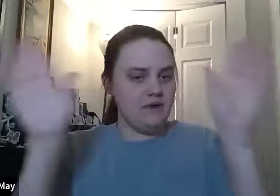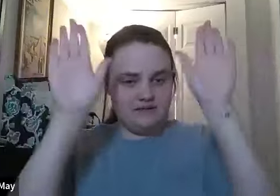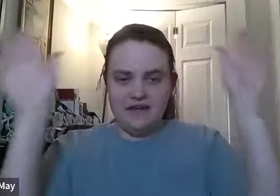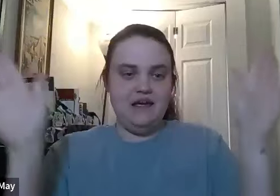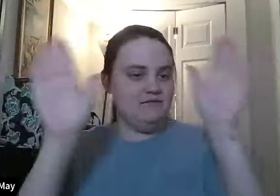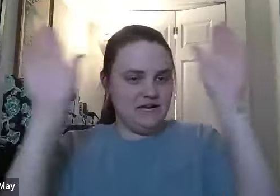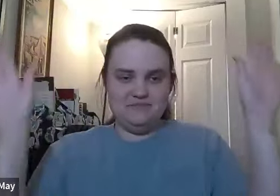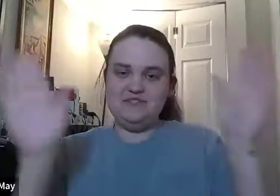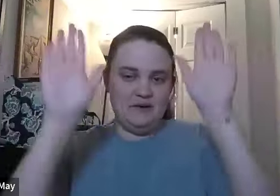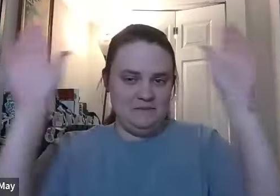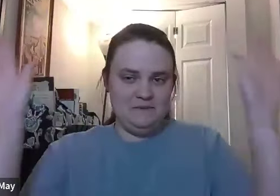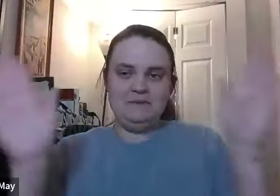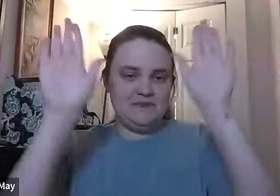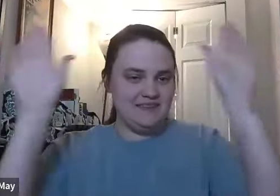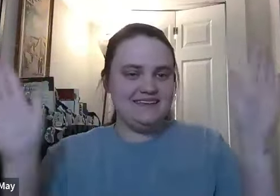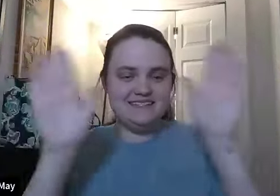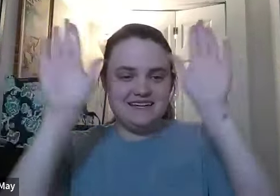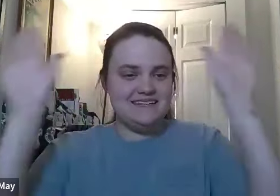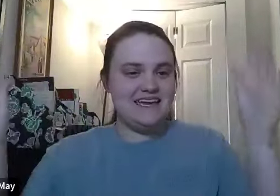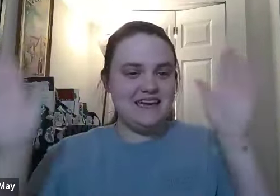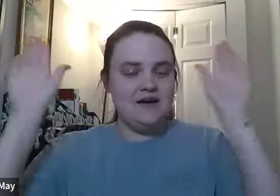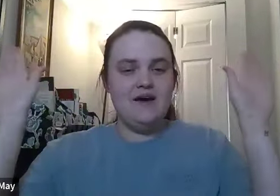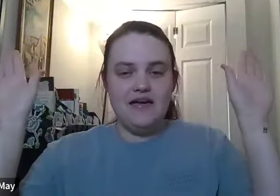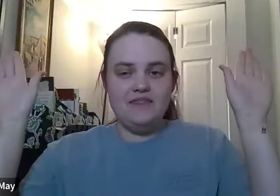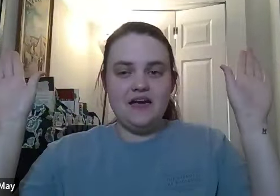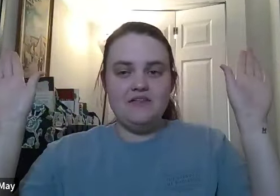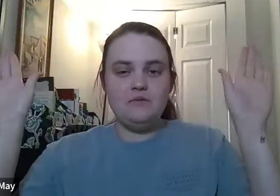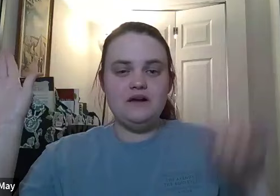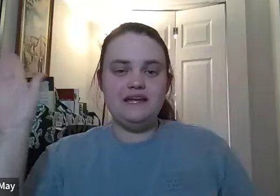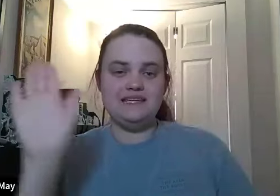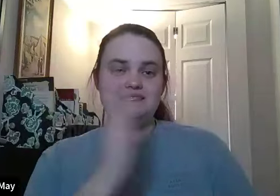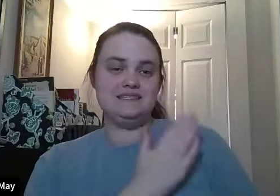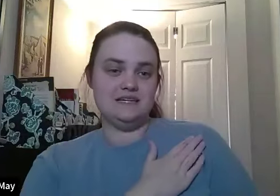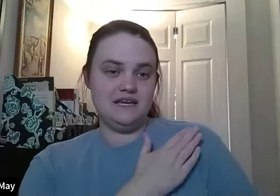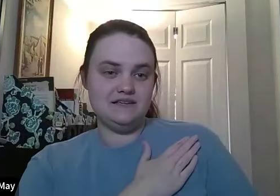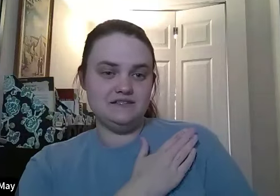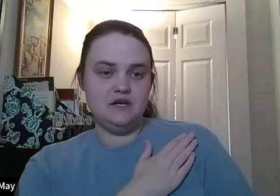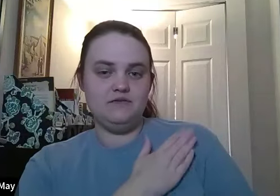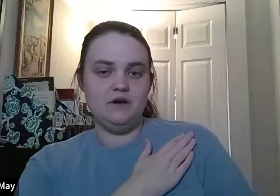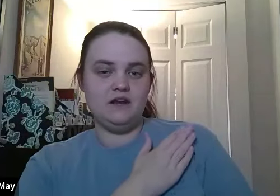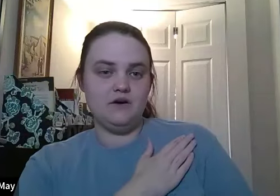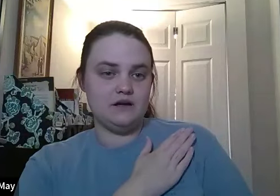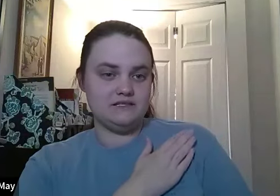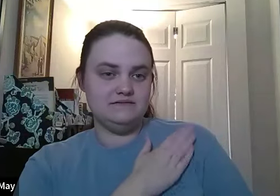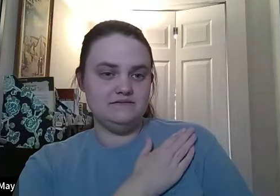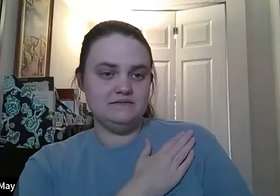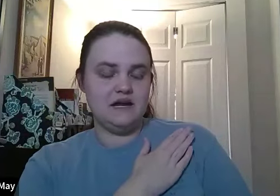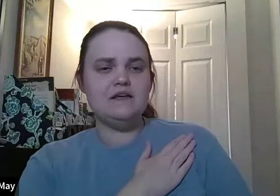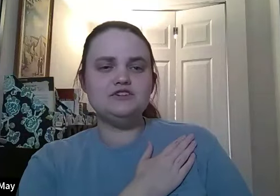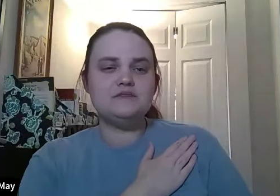mind every time. So Sunday, and then the other one is Sunday. So you have your hand across. Kind of like you're doing the